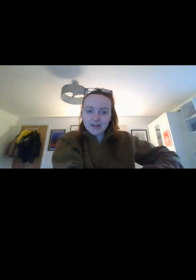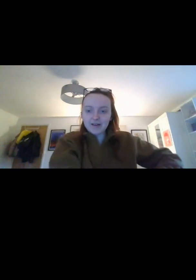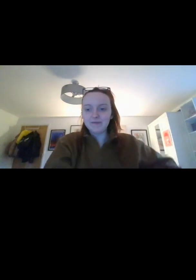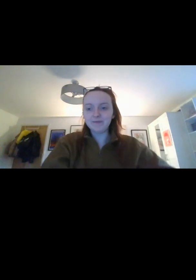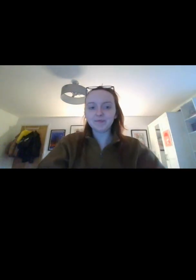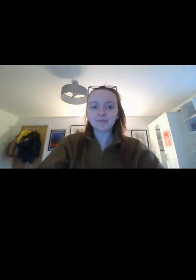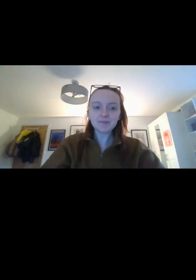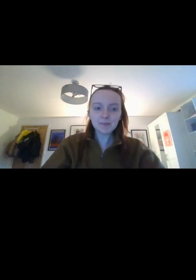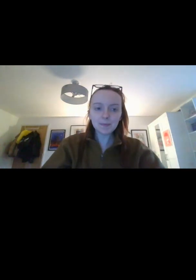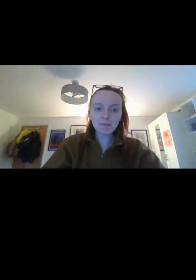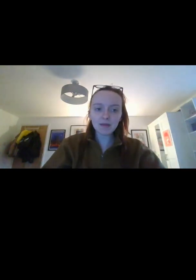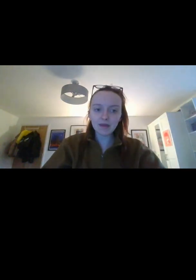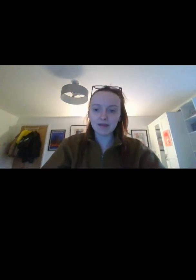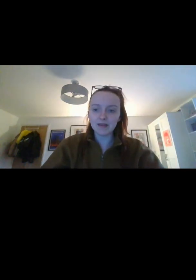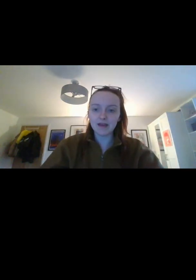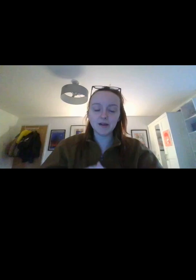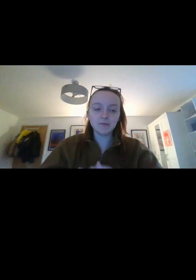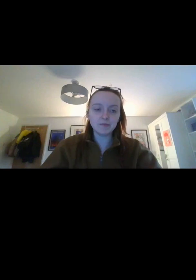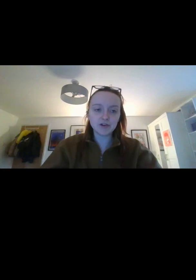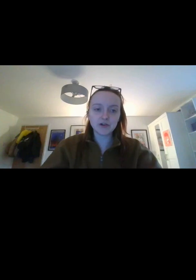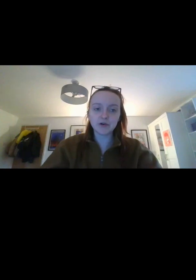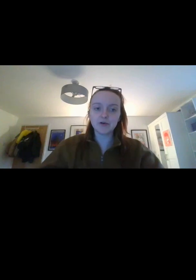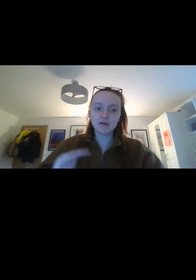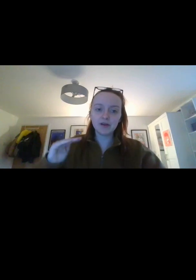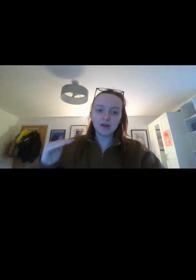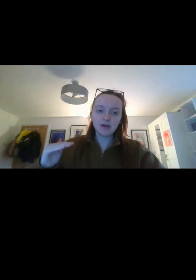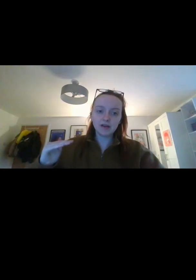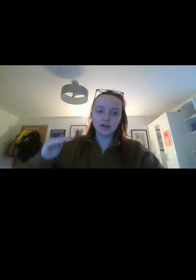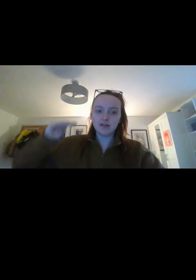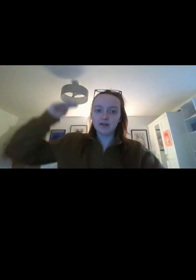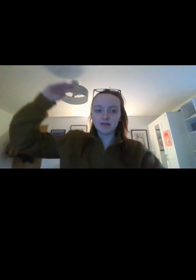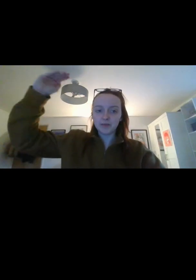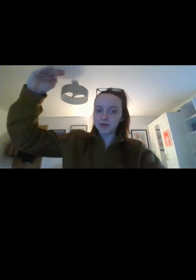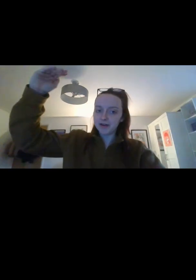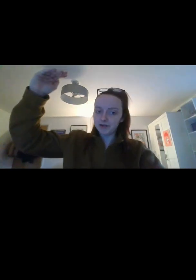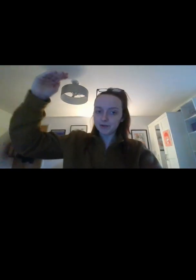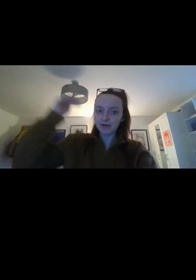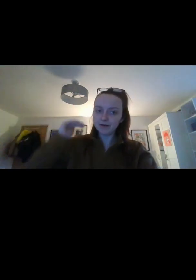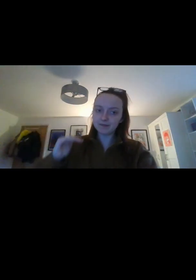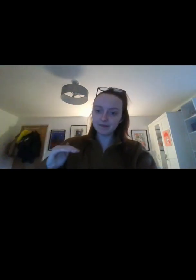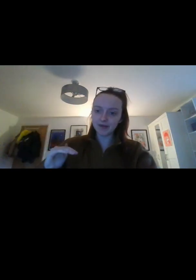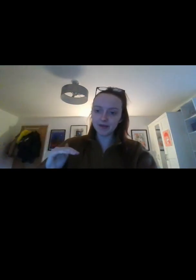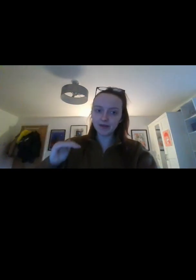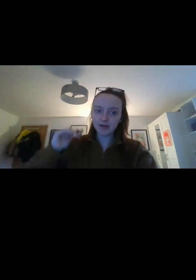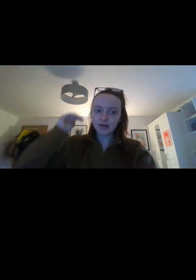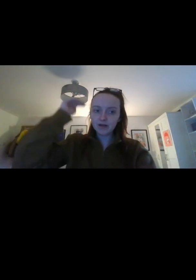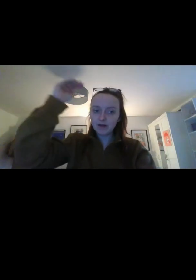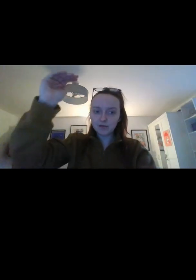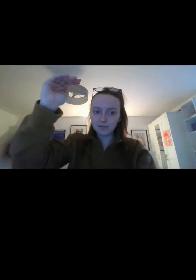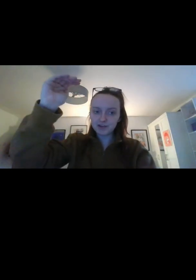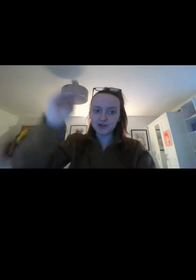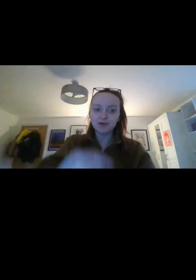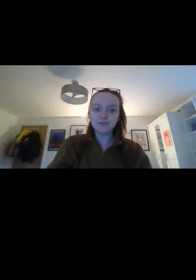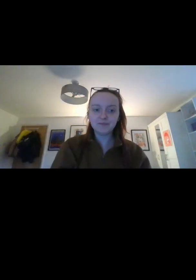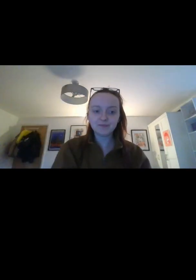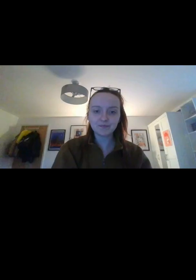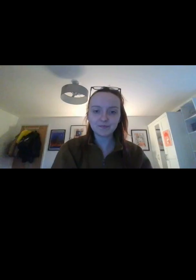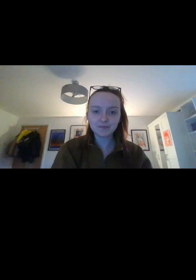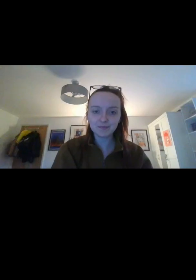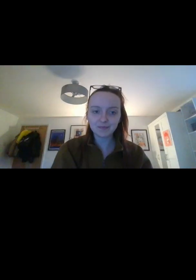cricket. And then mature, you do someone getting taller. Mature.